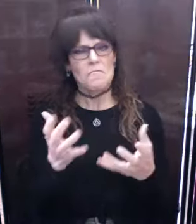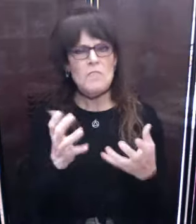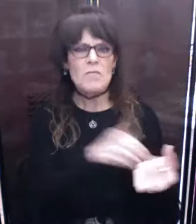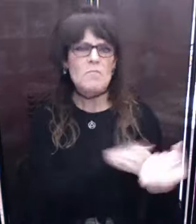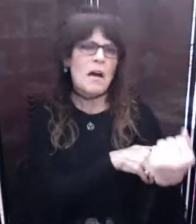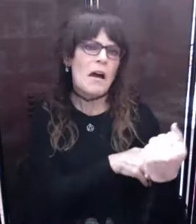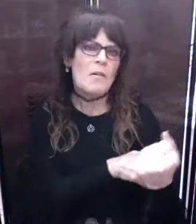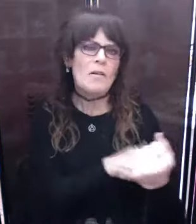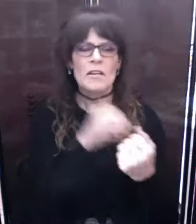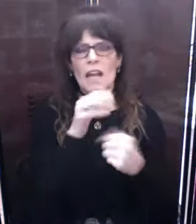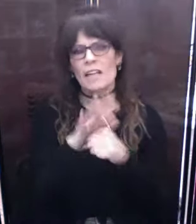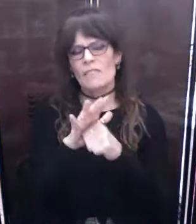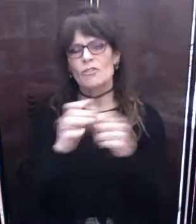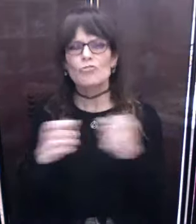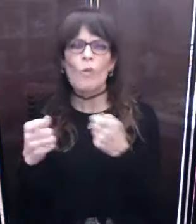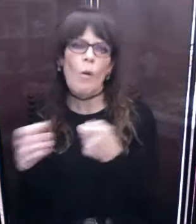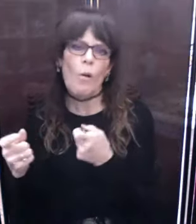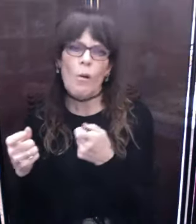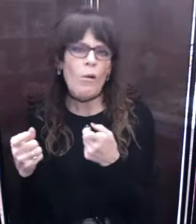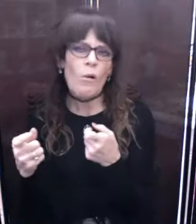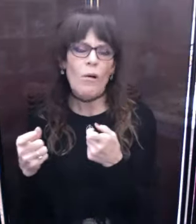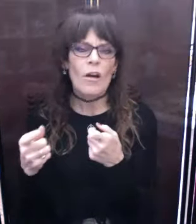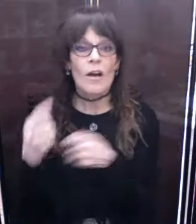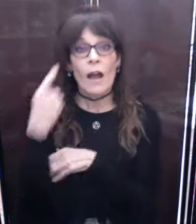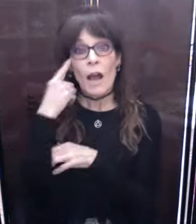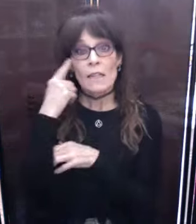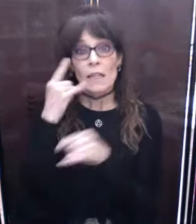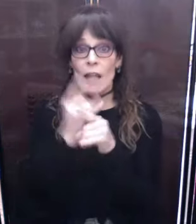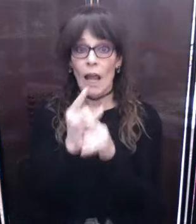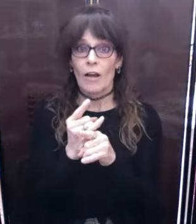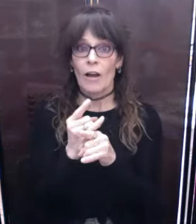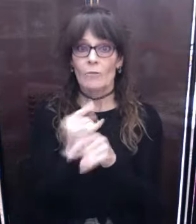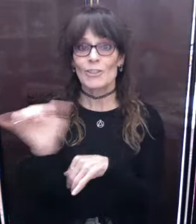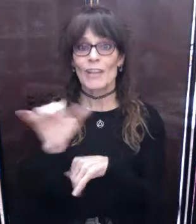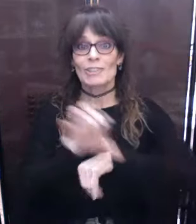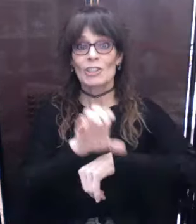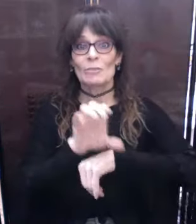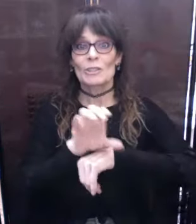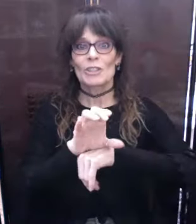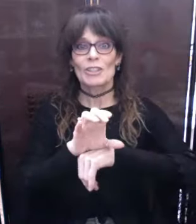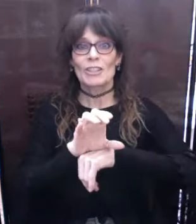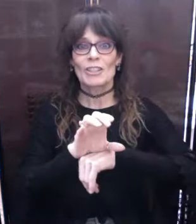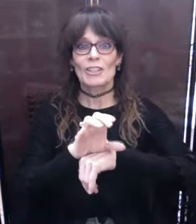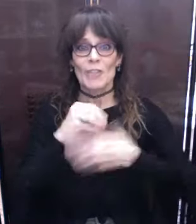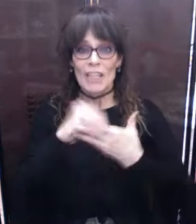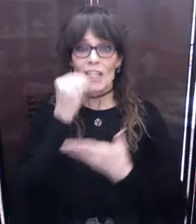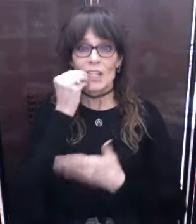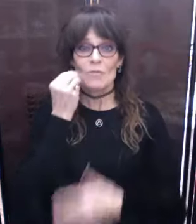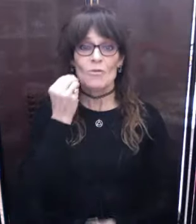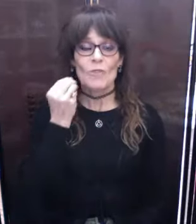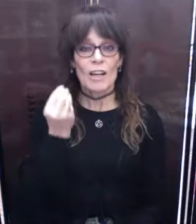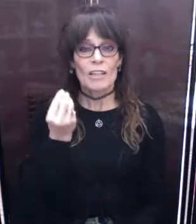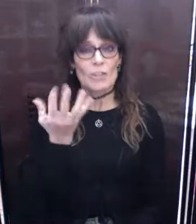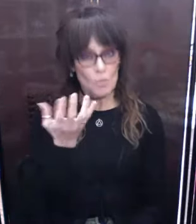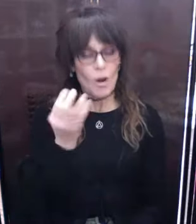didn't, I thought that alcohol was like potato chips, that when you eat one, you want more. I figured